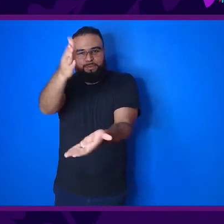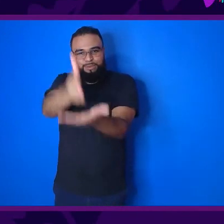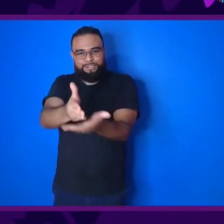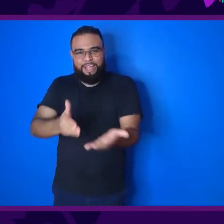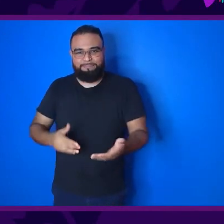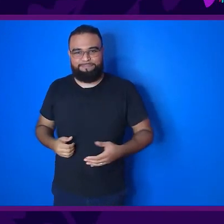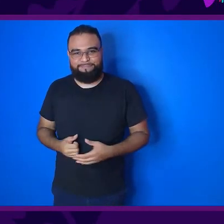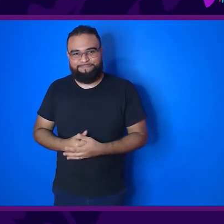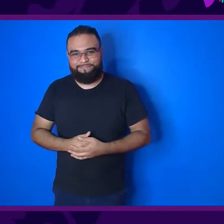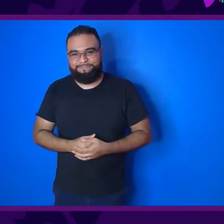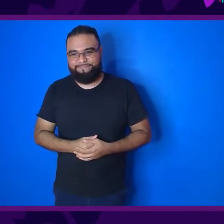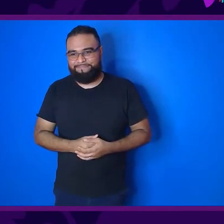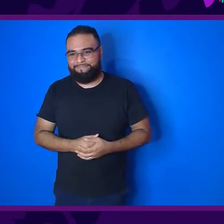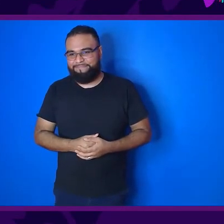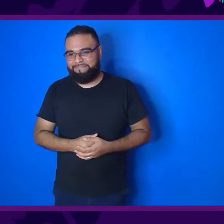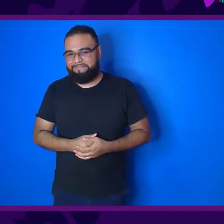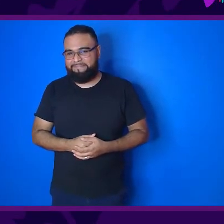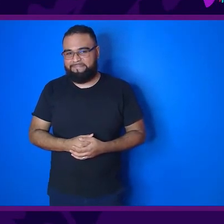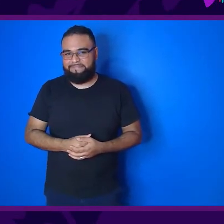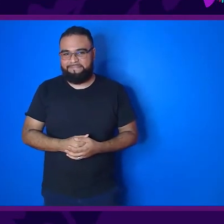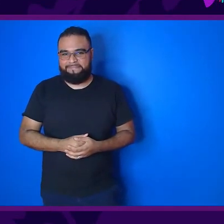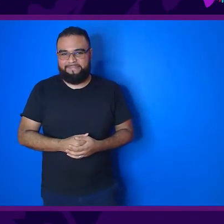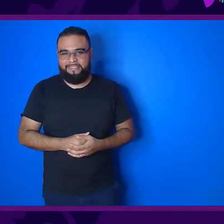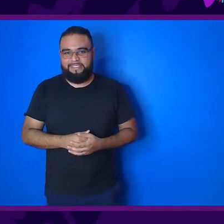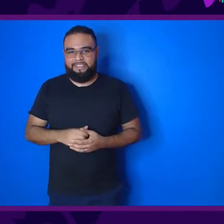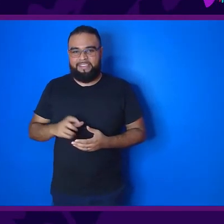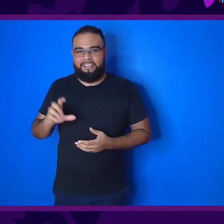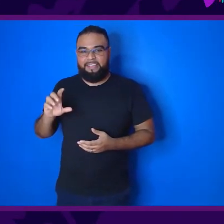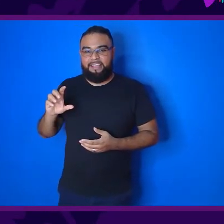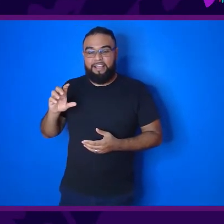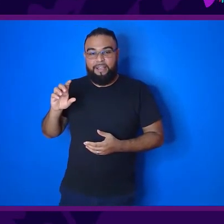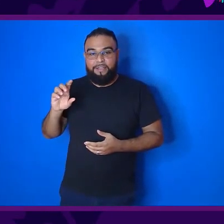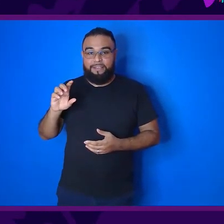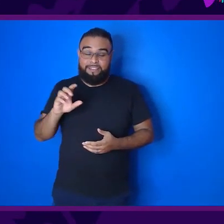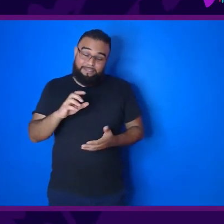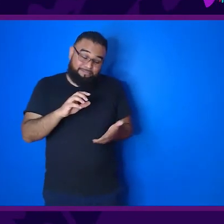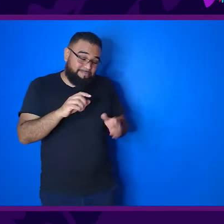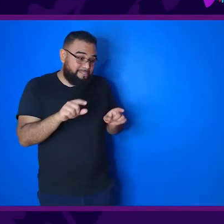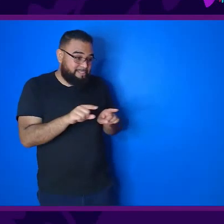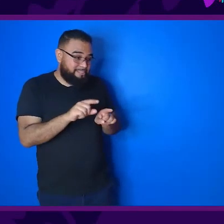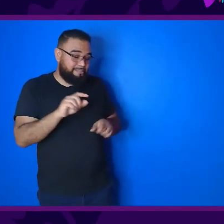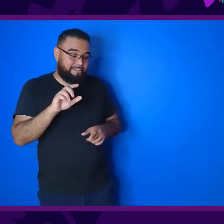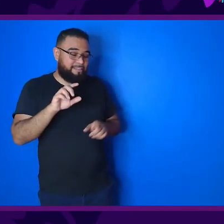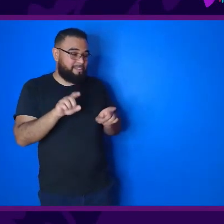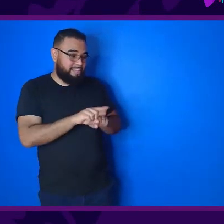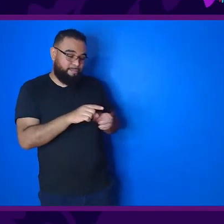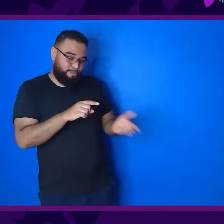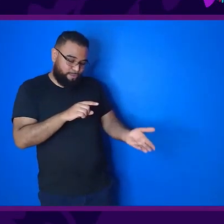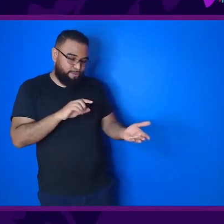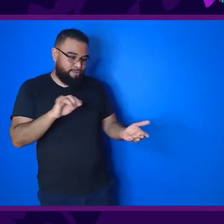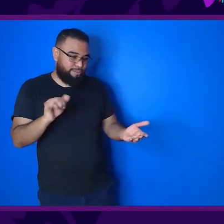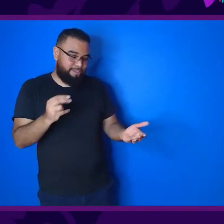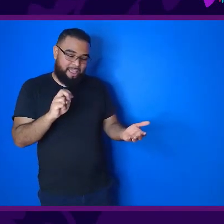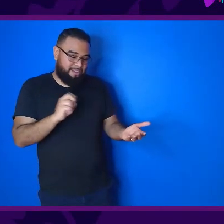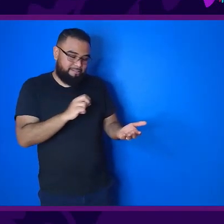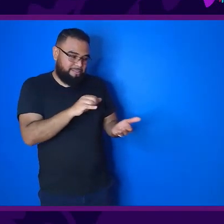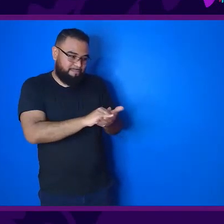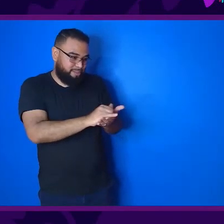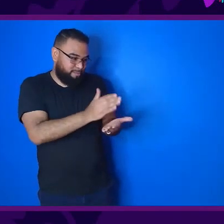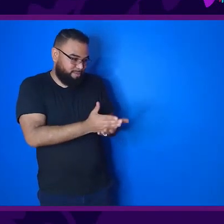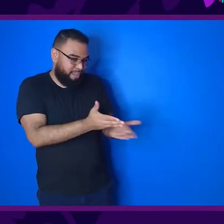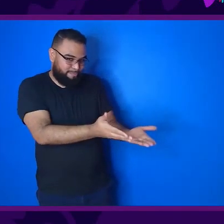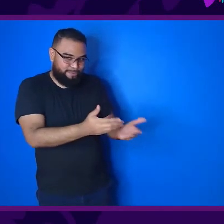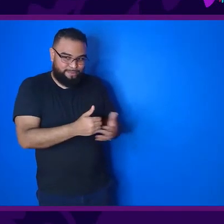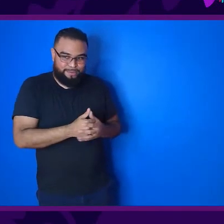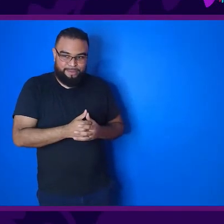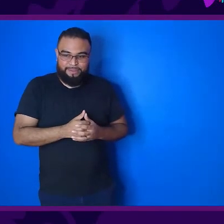Yeah, Dolores? and there's no stopping you, Jane. There's no stopping you either. How long do you guys how